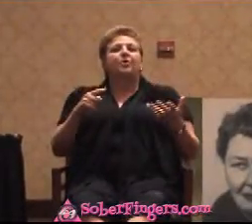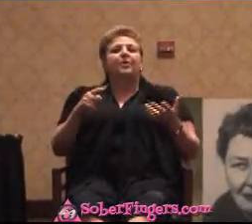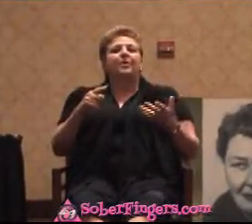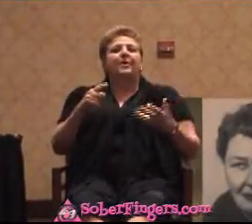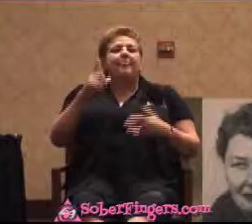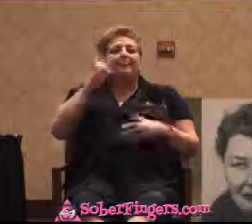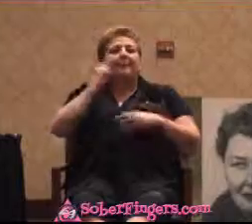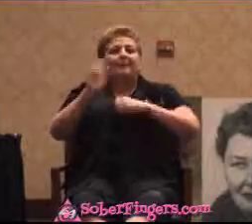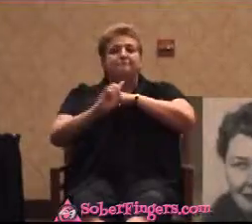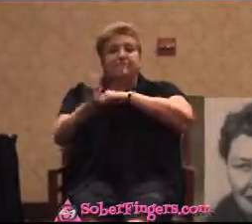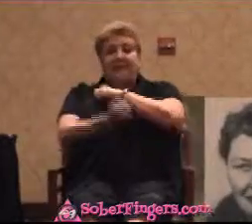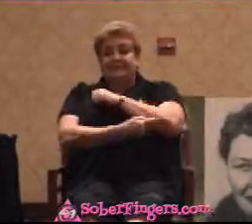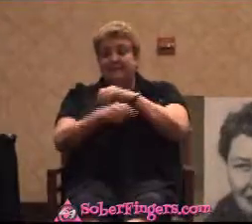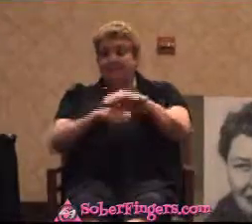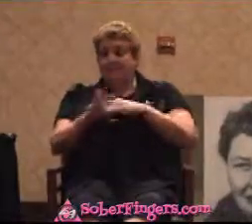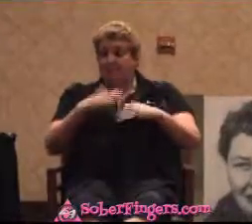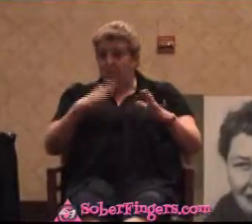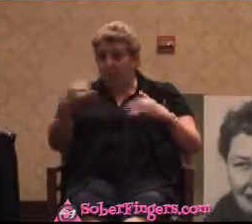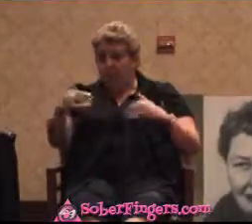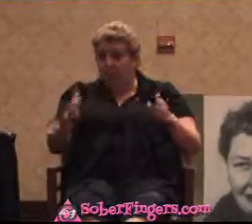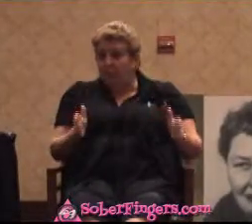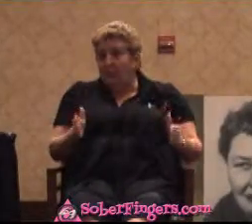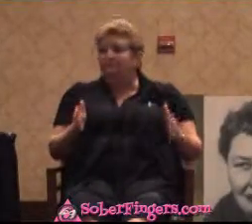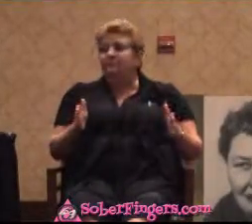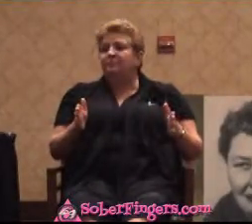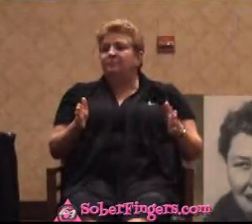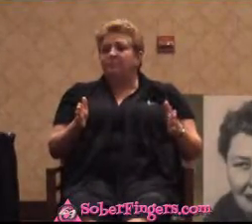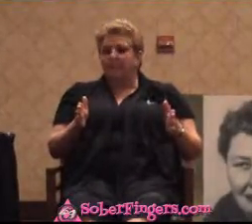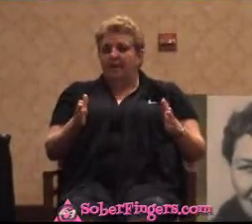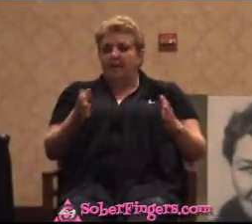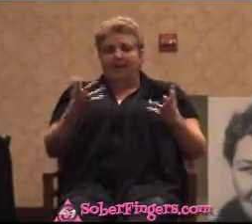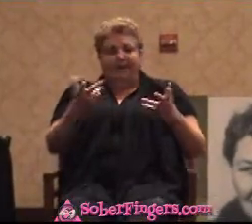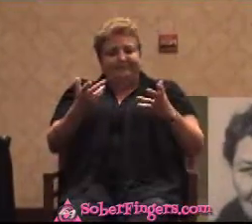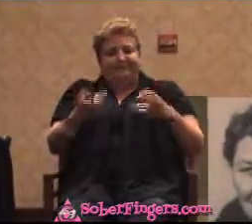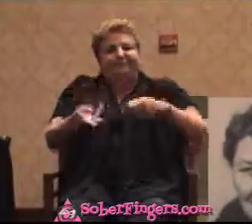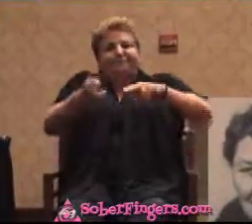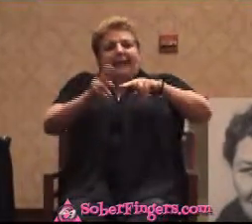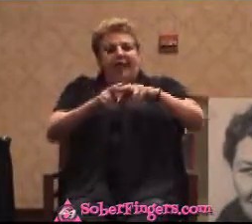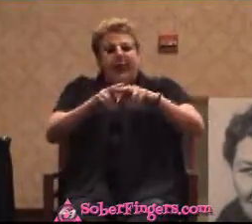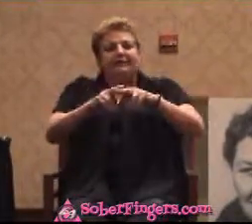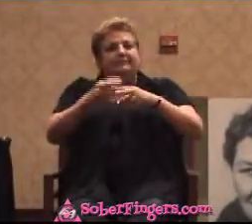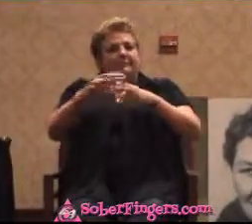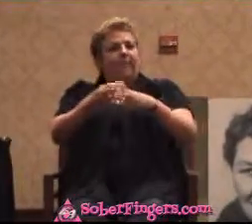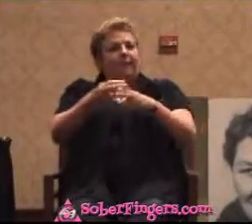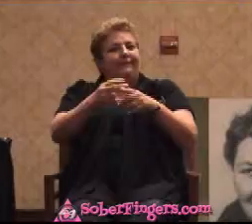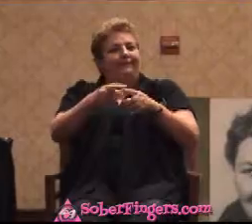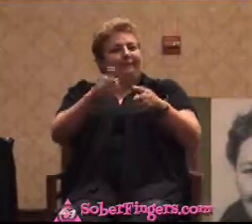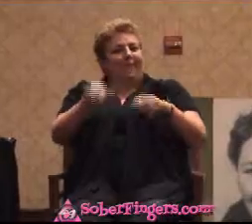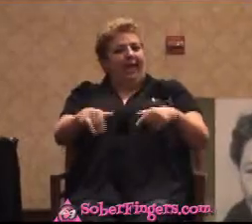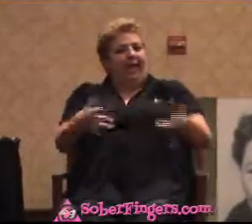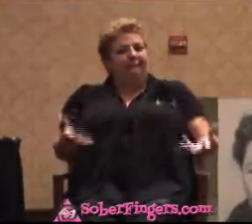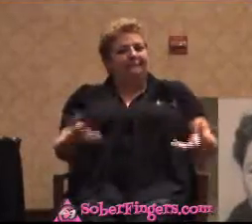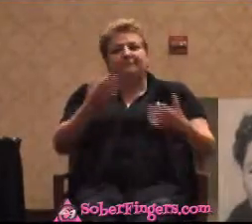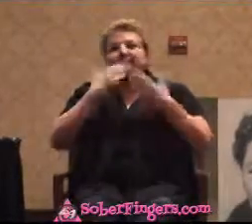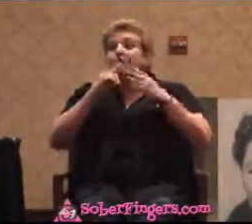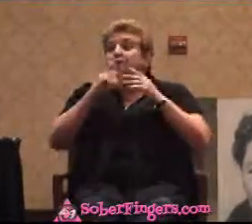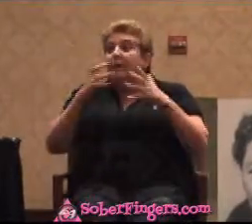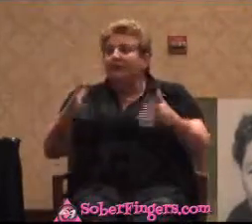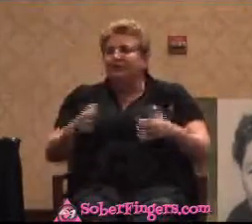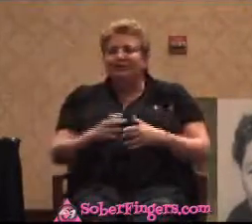room. I most certainly gained a few pounds from that. Thank you so much, and it's just been